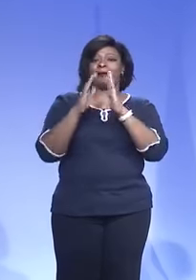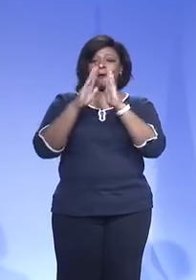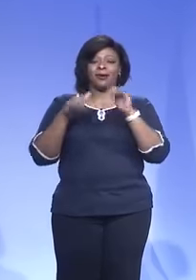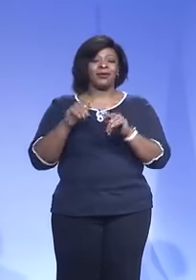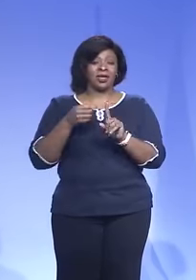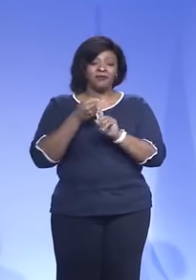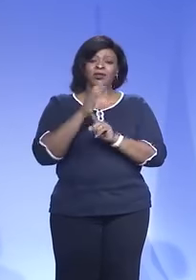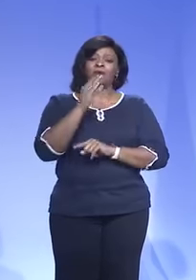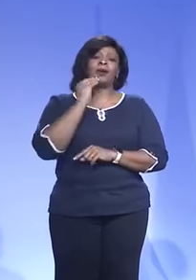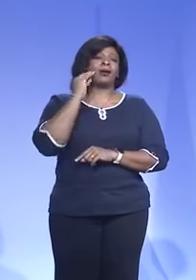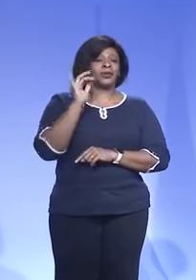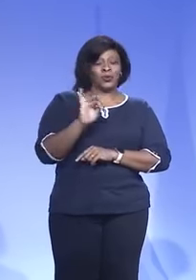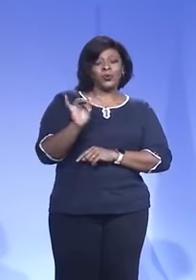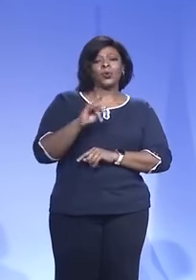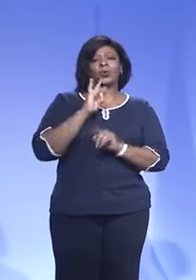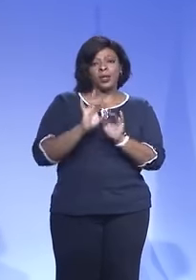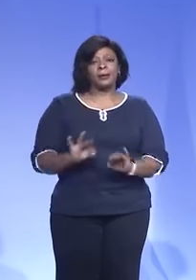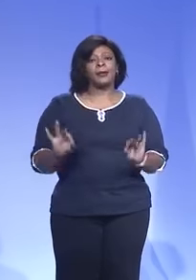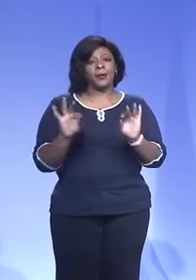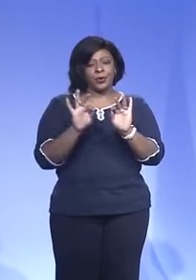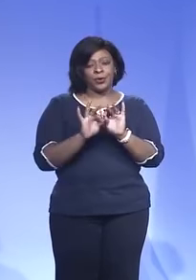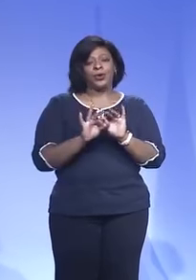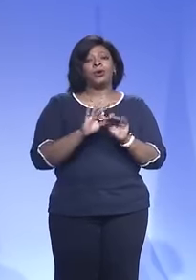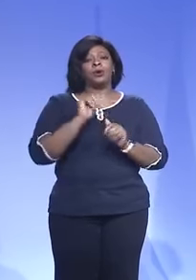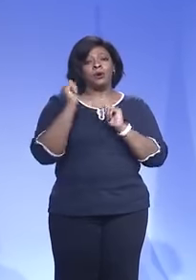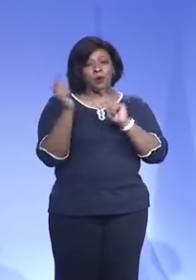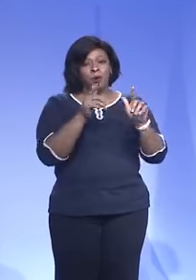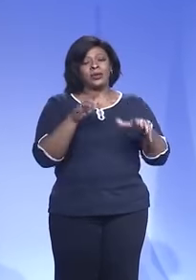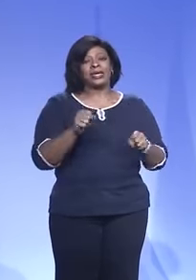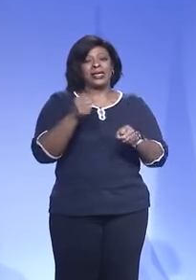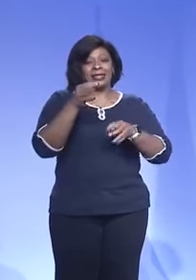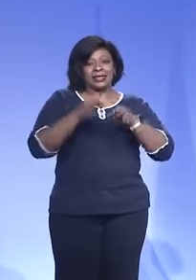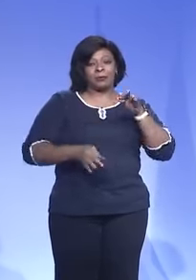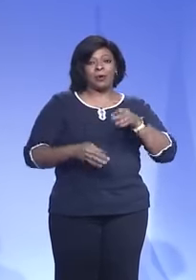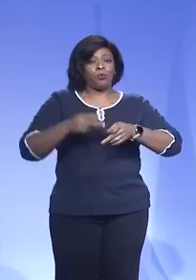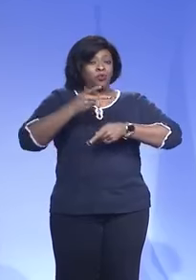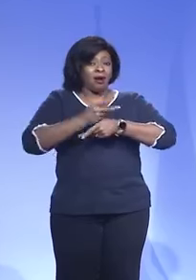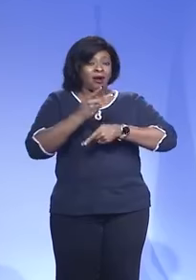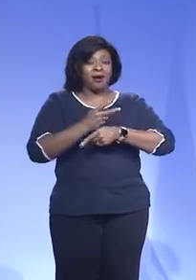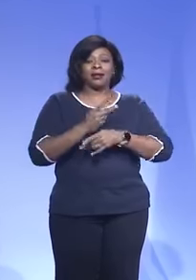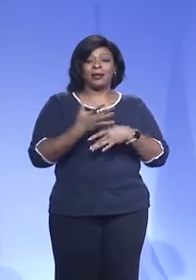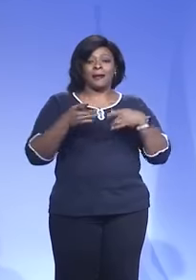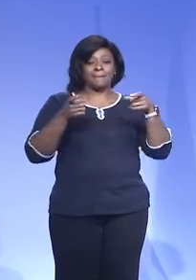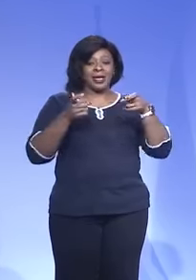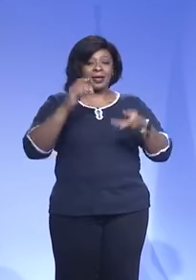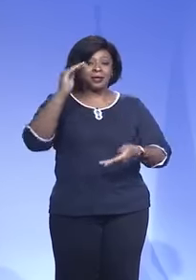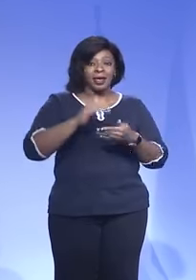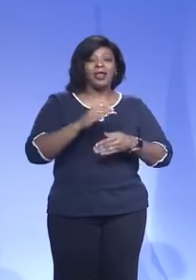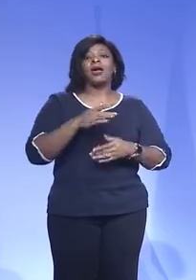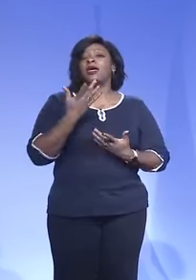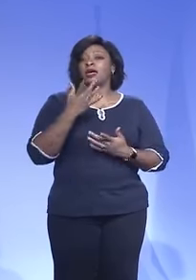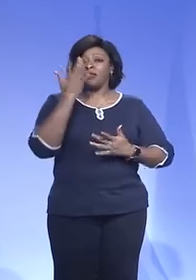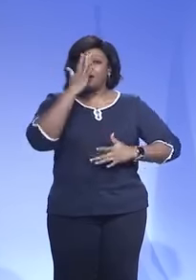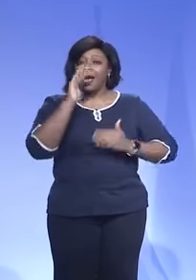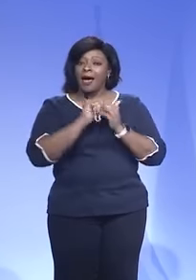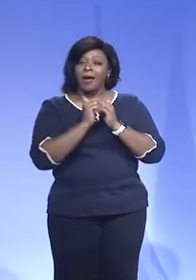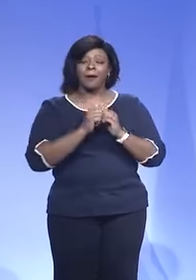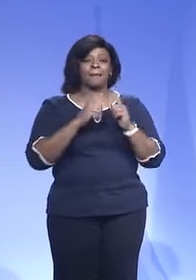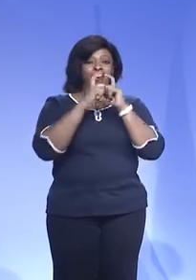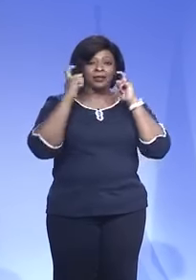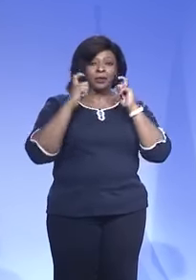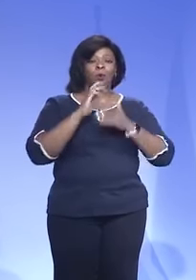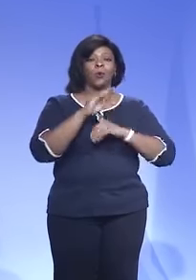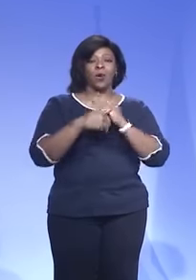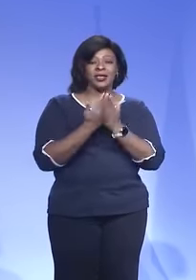it can affect your house. It's important that you all take a simple precaution of mitigating the virus by masking up, washing your